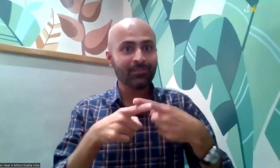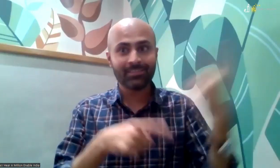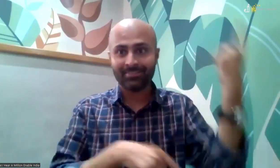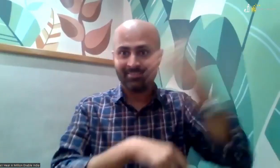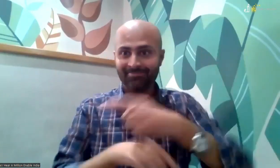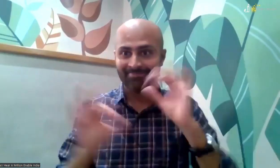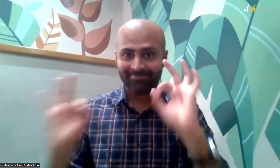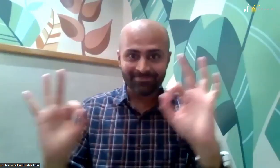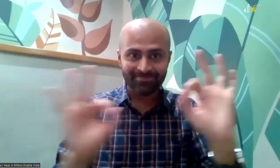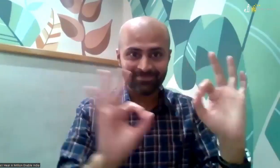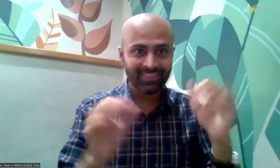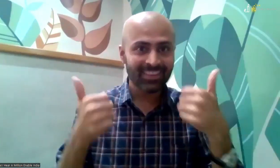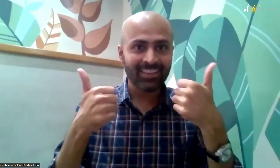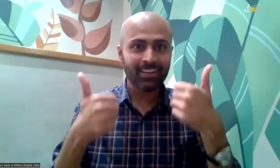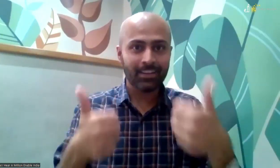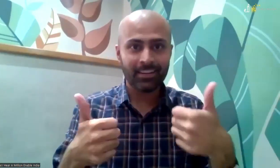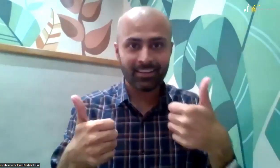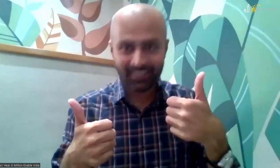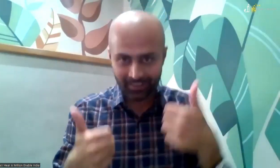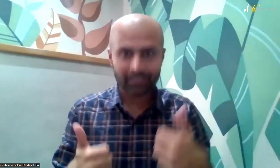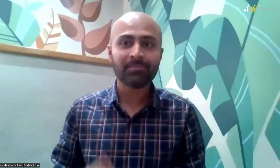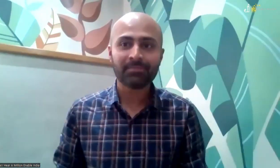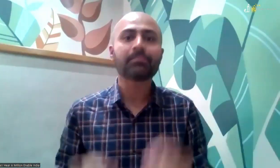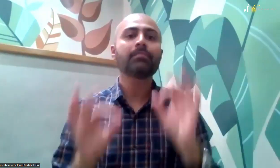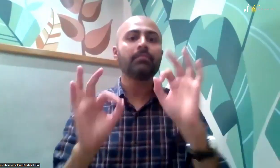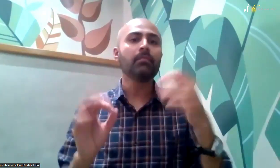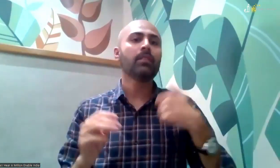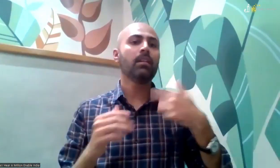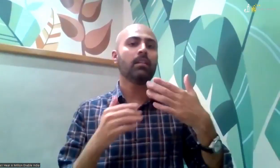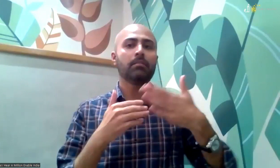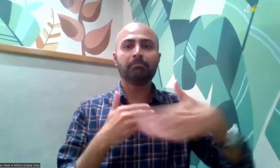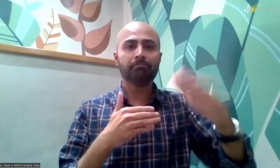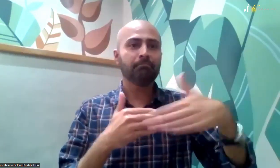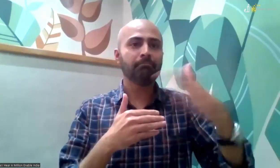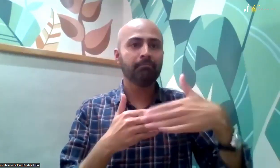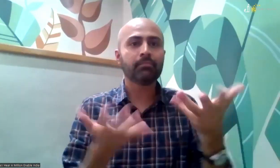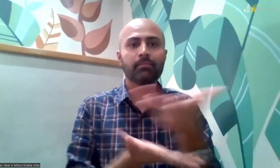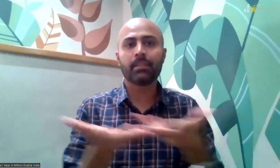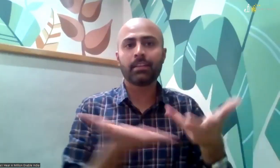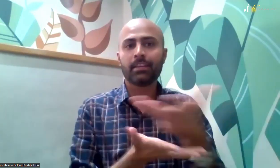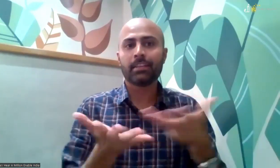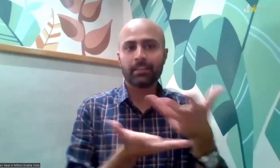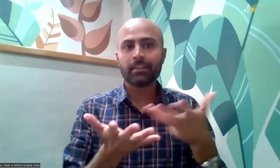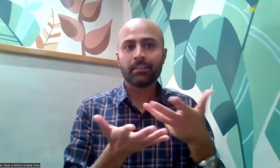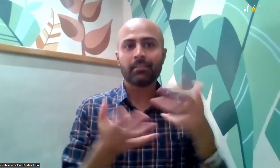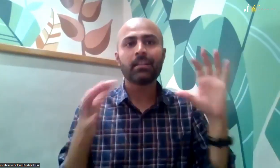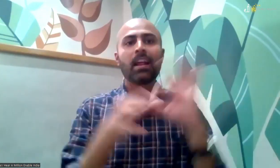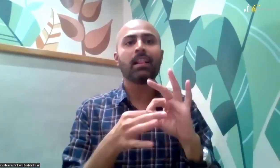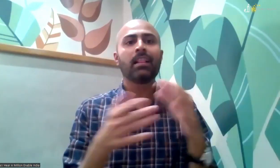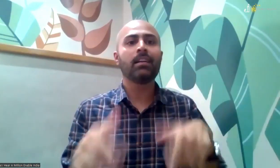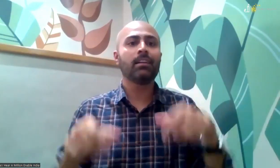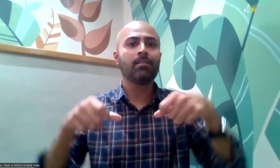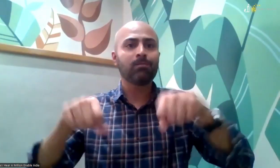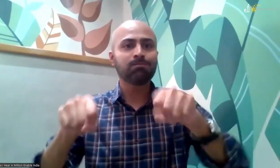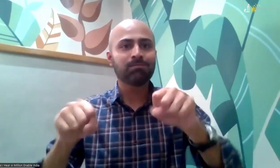So it's been a long time and it's Saturday. I think everyone is having a good weekend. So we will be going ahead